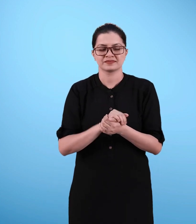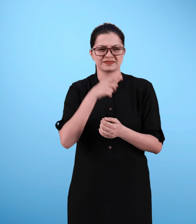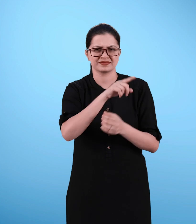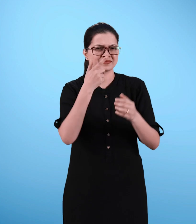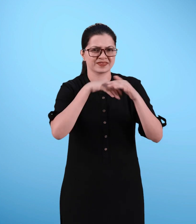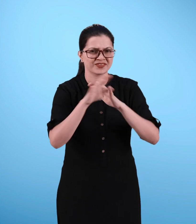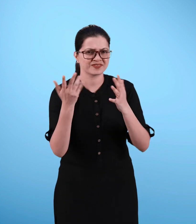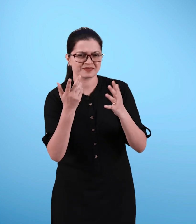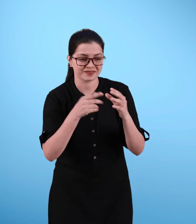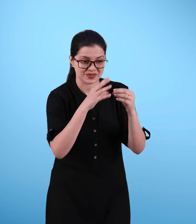How is it done?